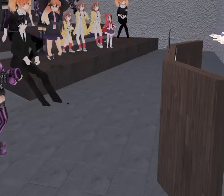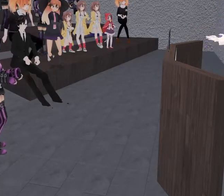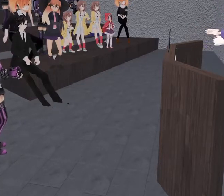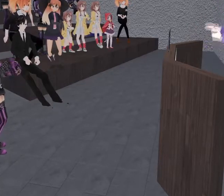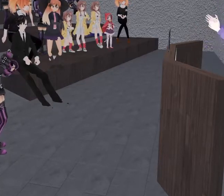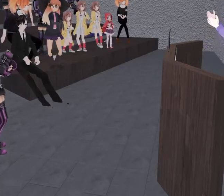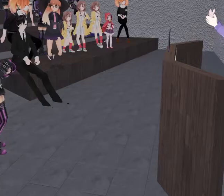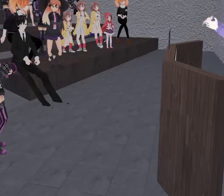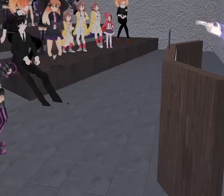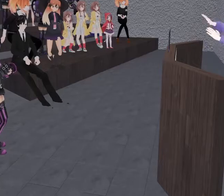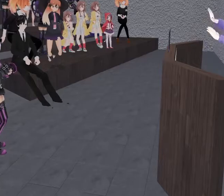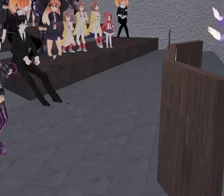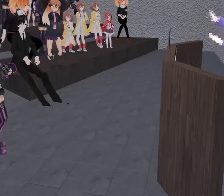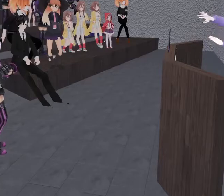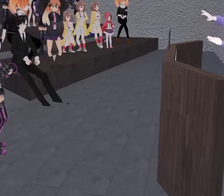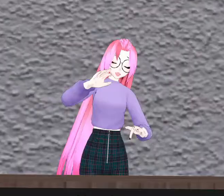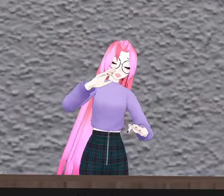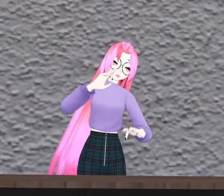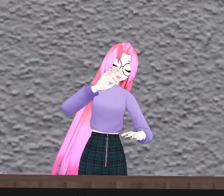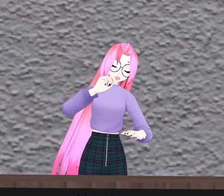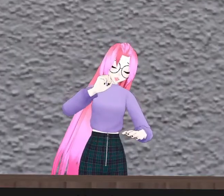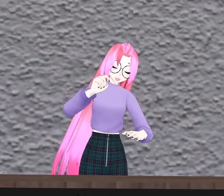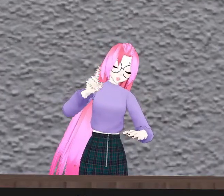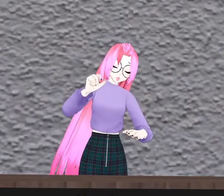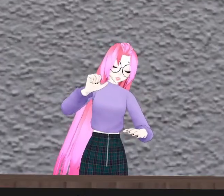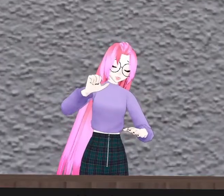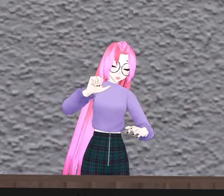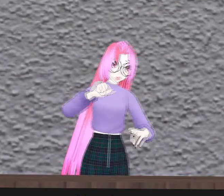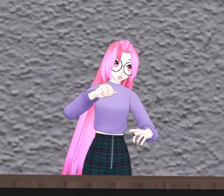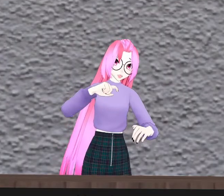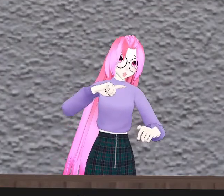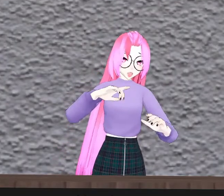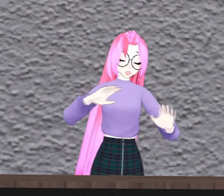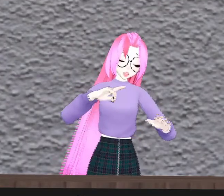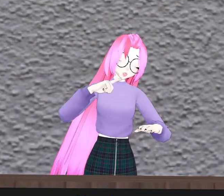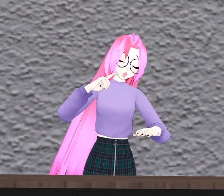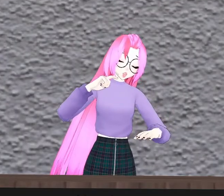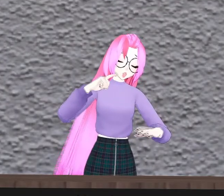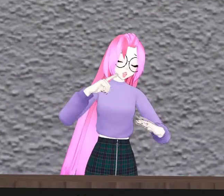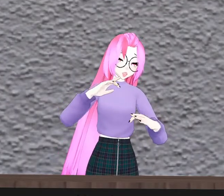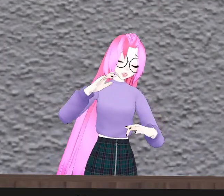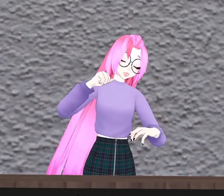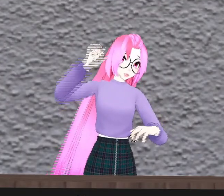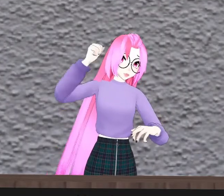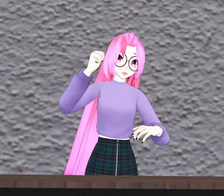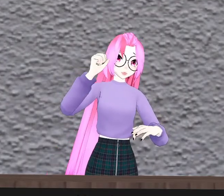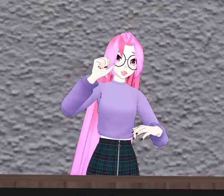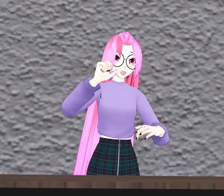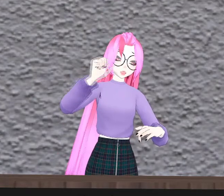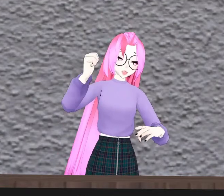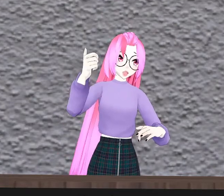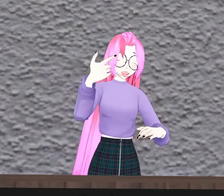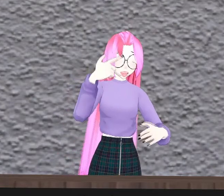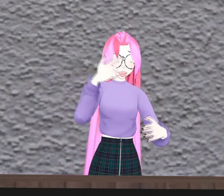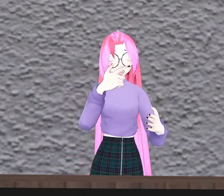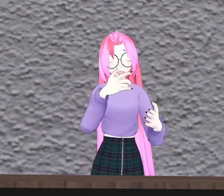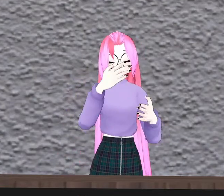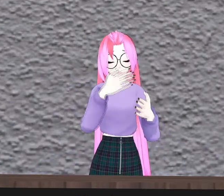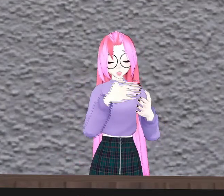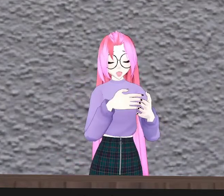So here's the thing. CODAs, which are childs of deaf adults, kind of all at one point in their life